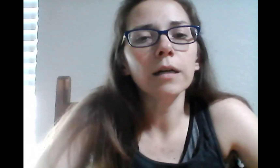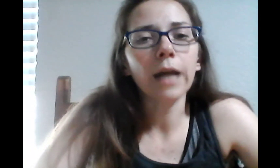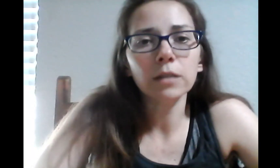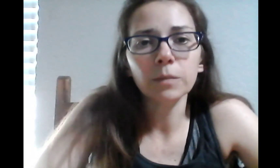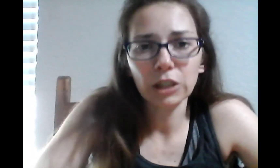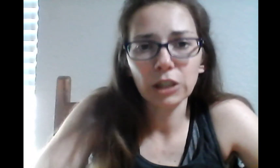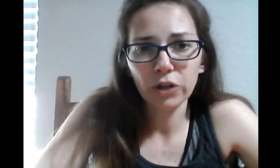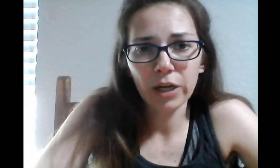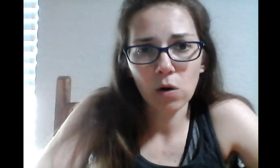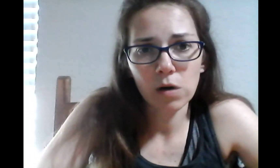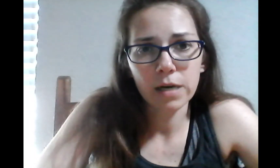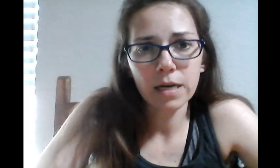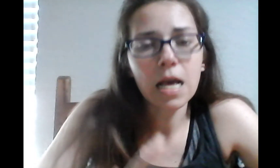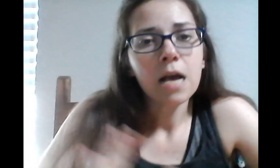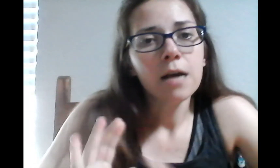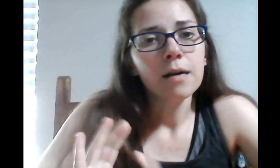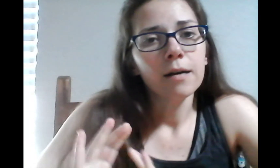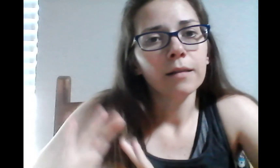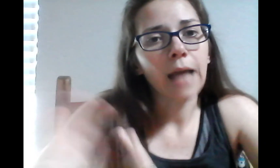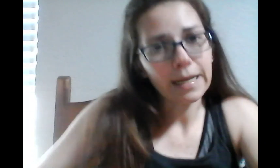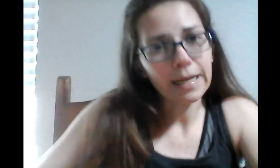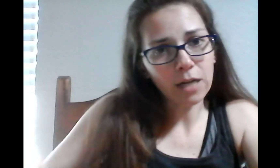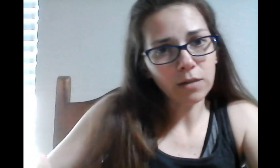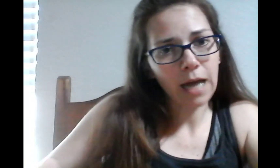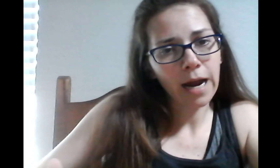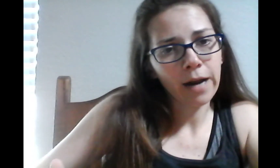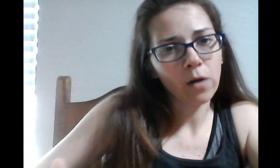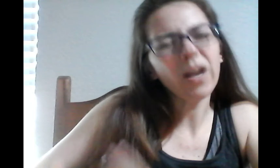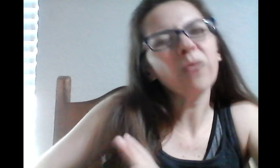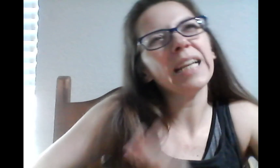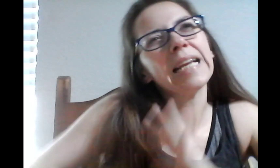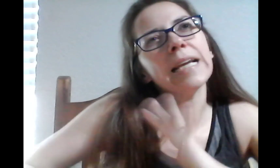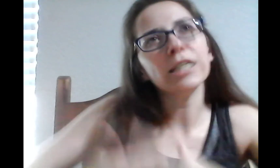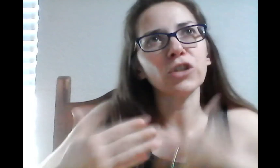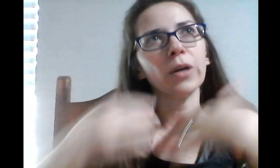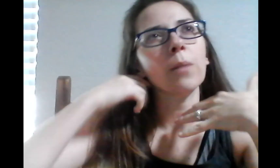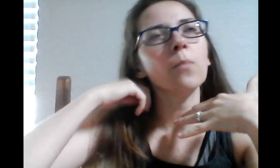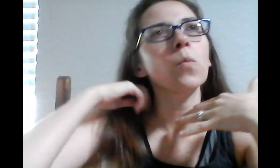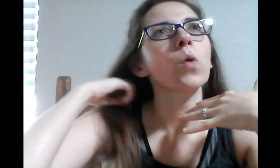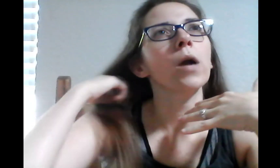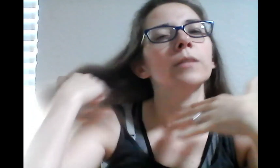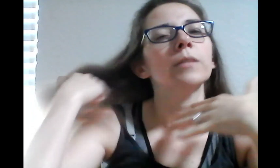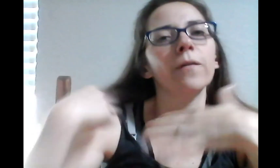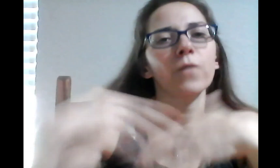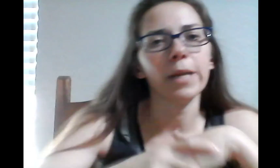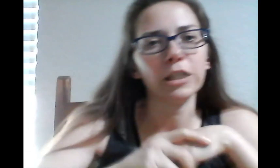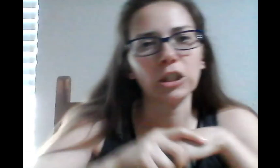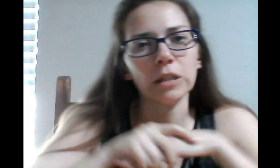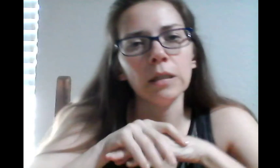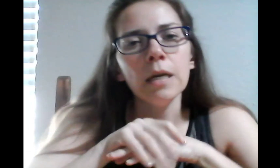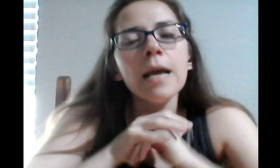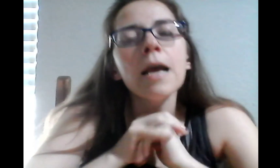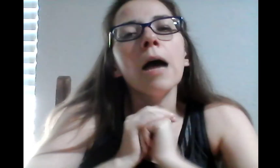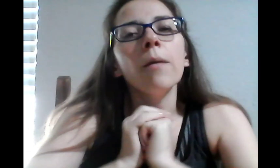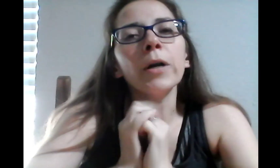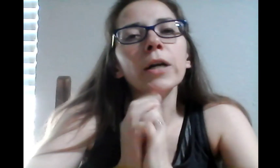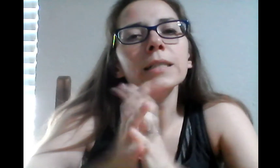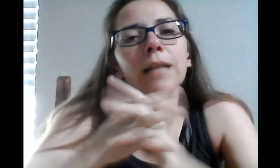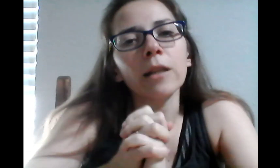Now some history on the ASL side, or not really history, but more of some information. American Sign